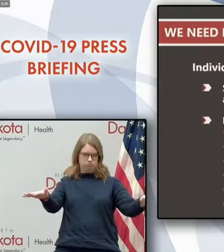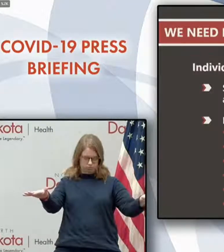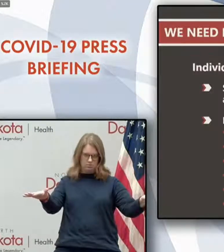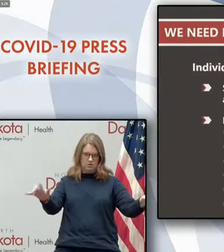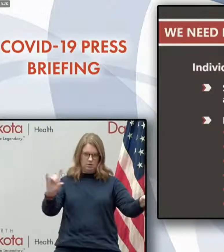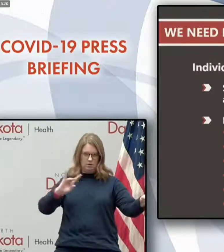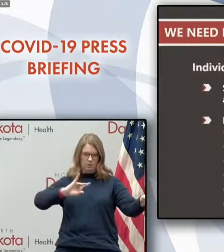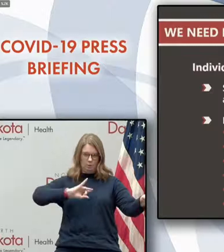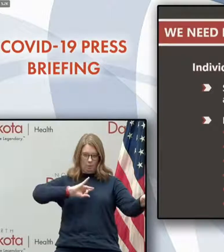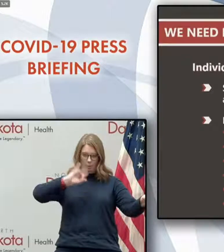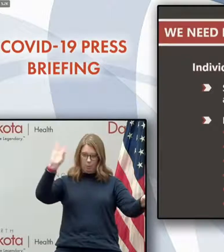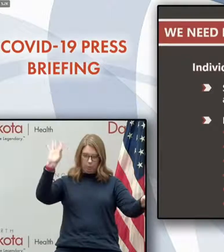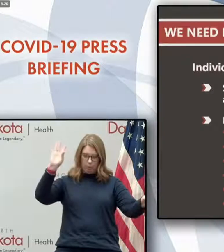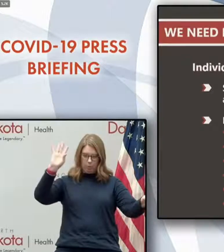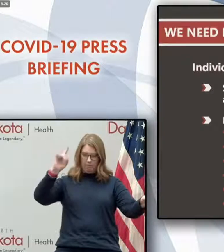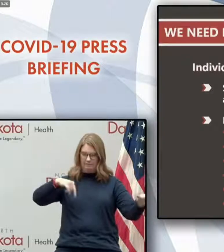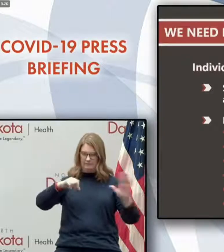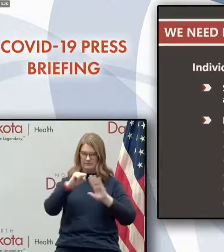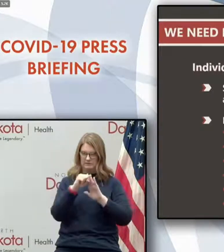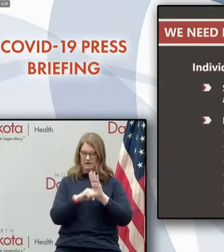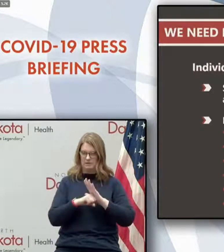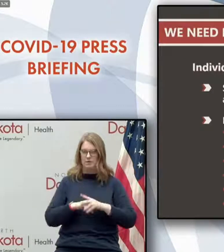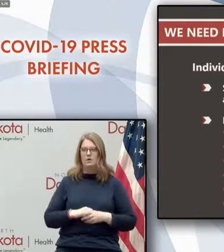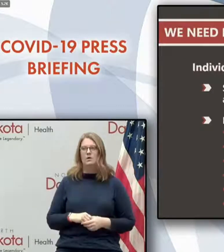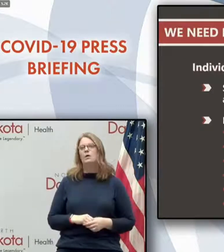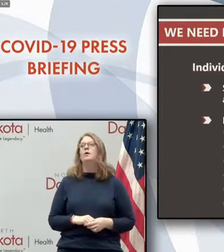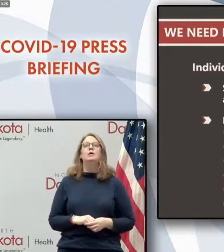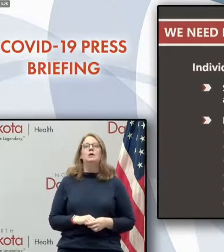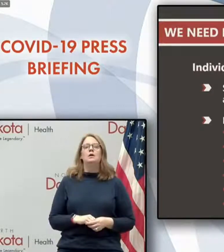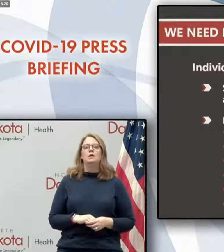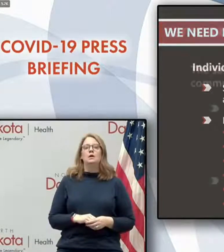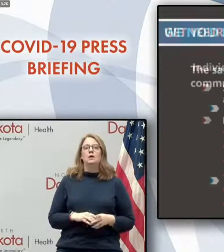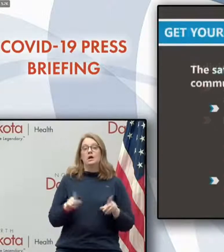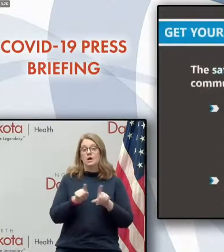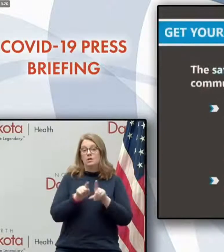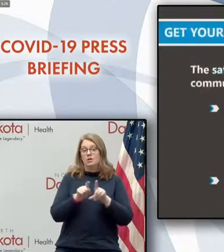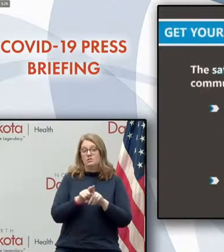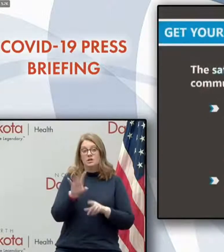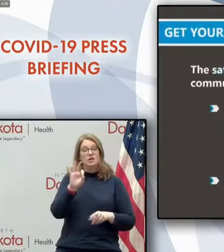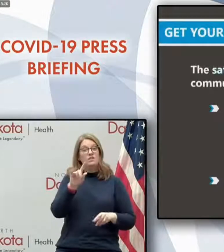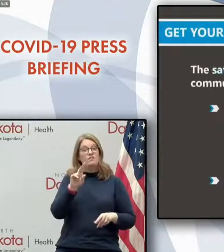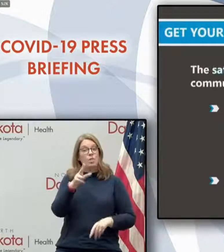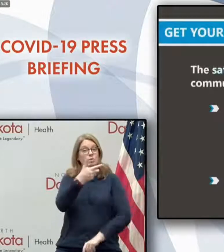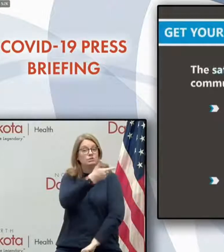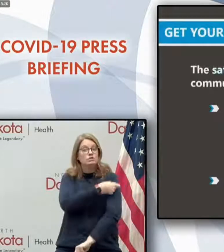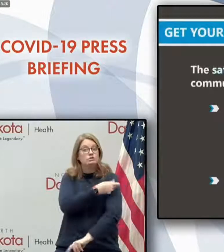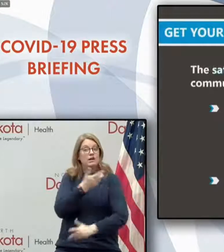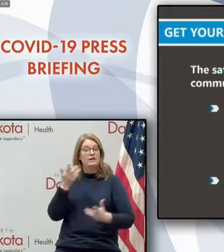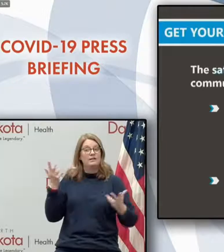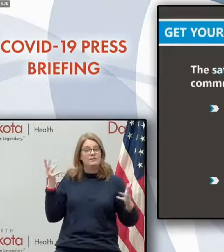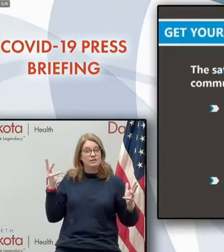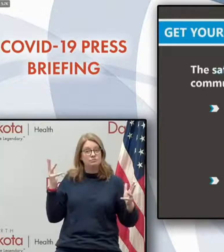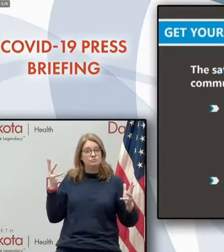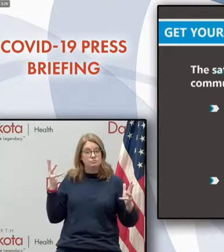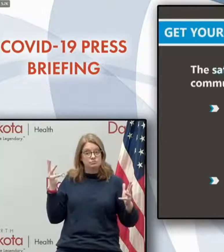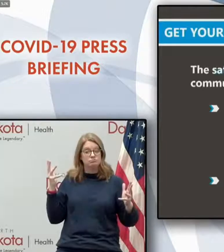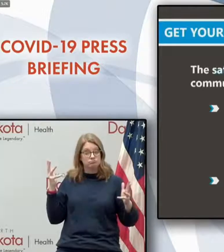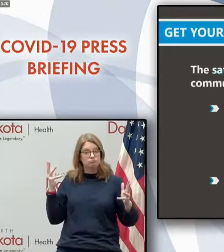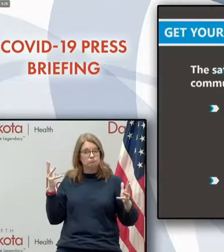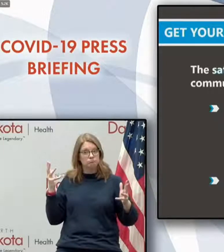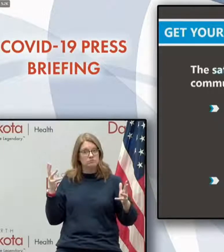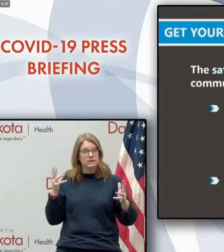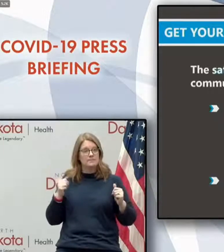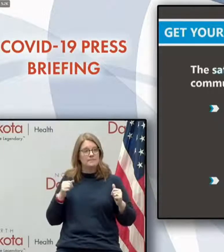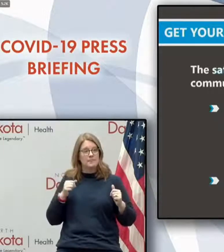through in our state. And then also getting your flu shot. We've talked about this before, but we did